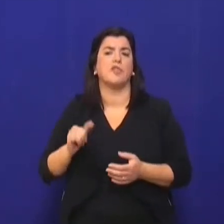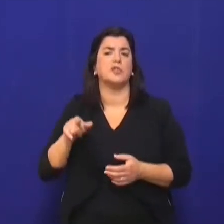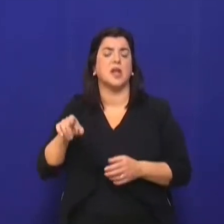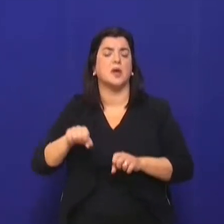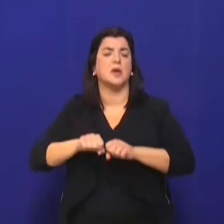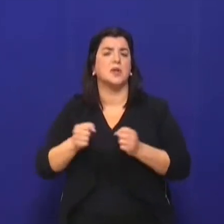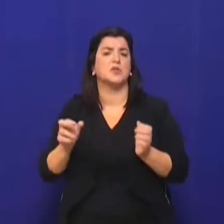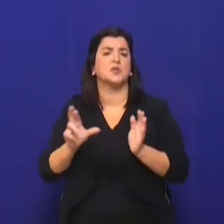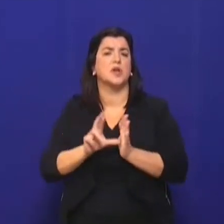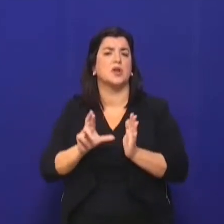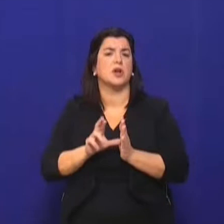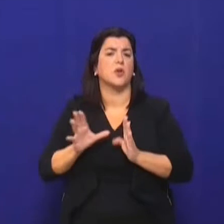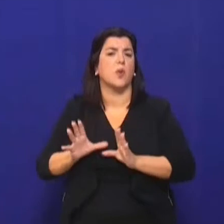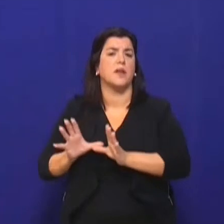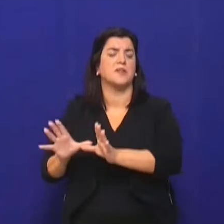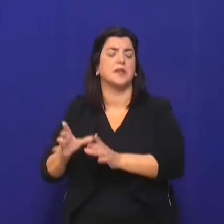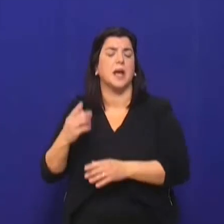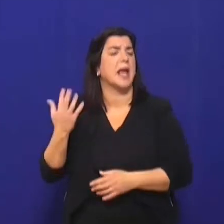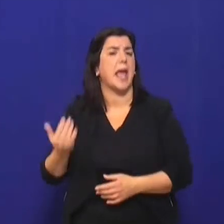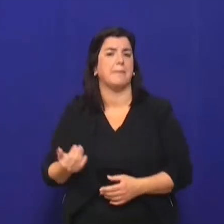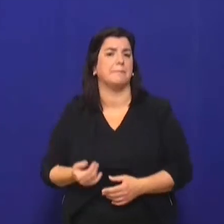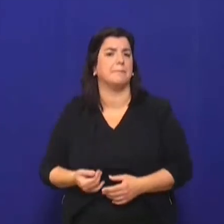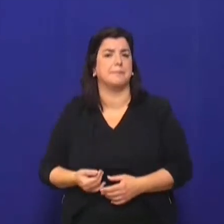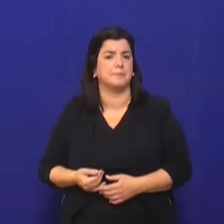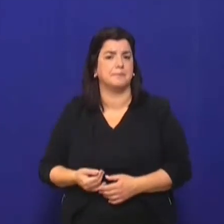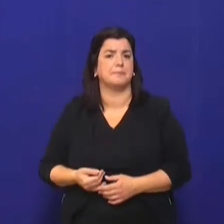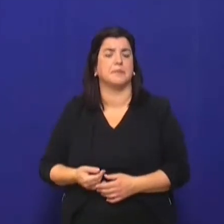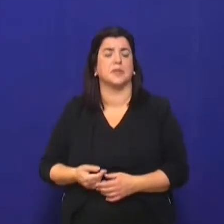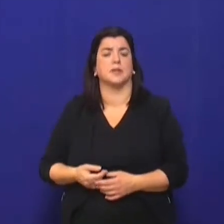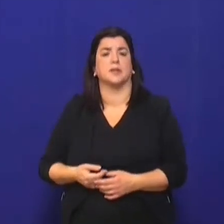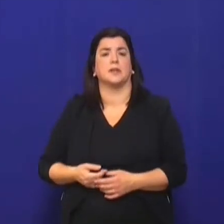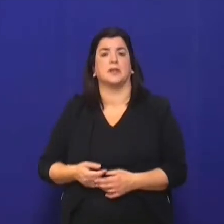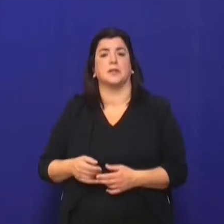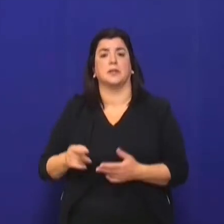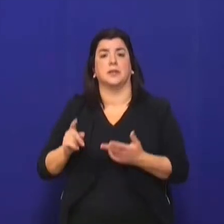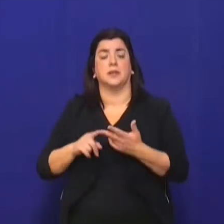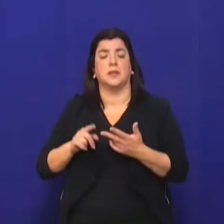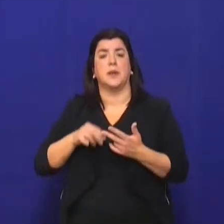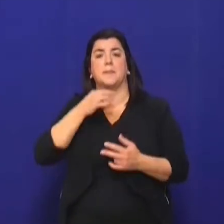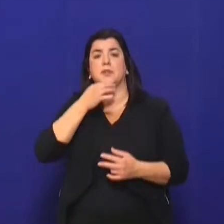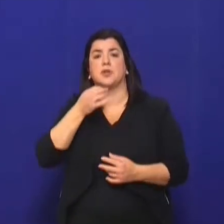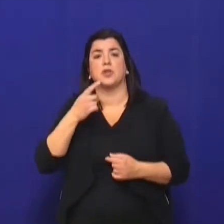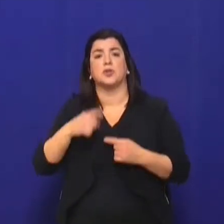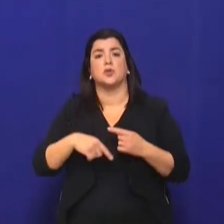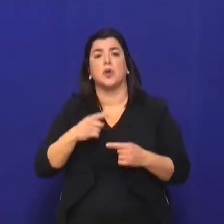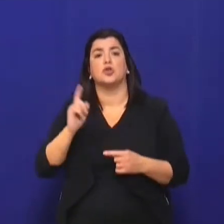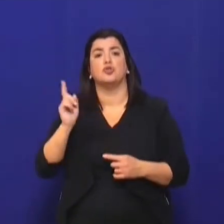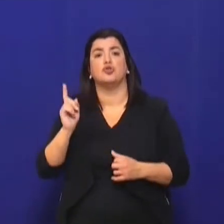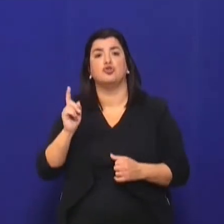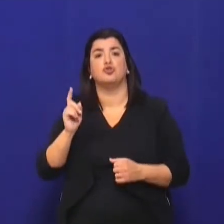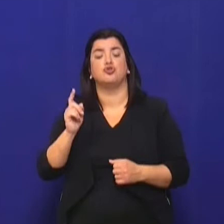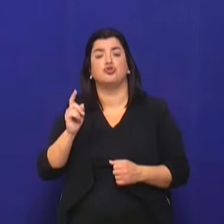r-regolamenti fosthom tal-kwarantina. It-tielet mistoqsija relatata ma' dak li qed naraw quddiem xi bereċ